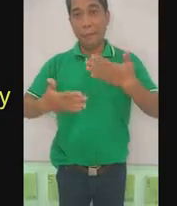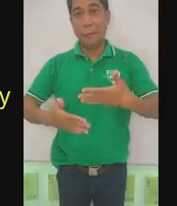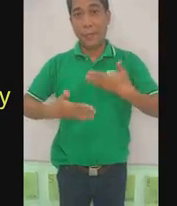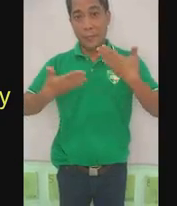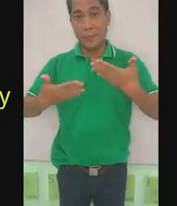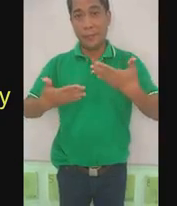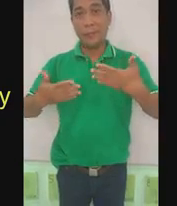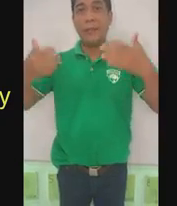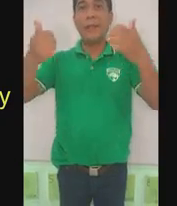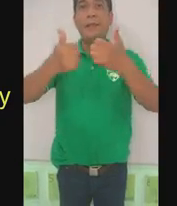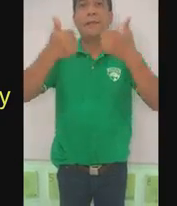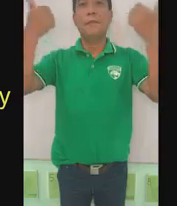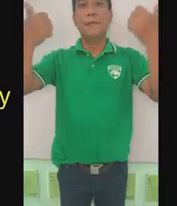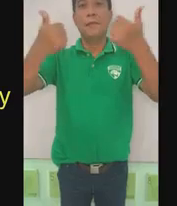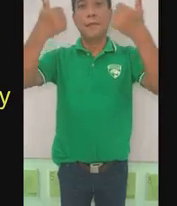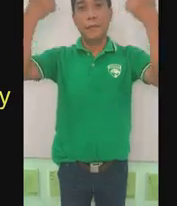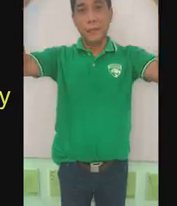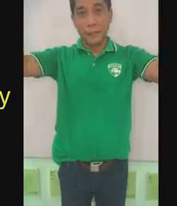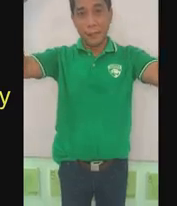happy anniversary